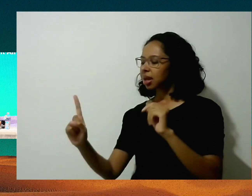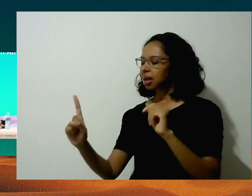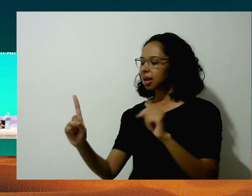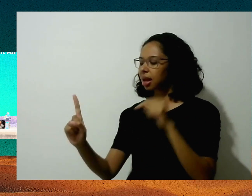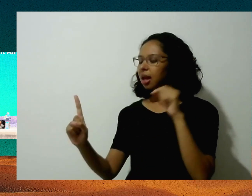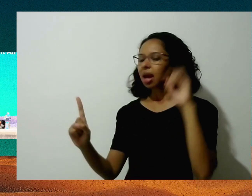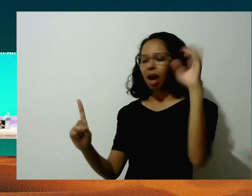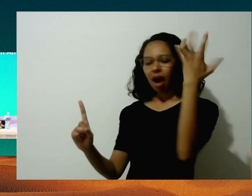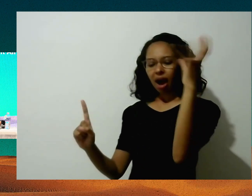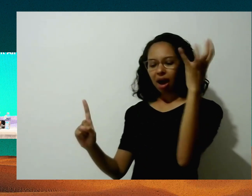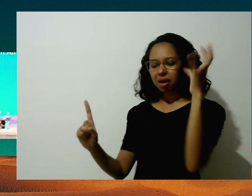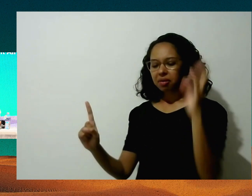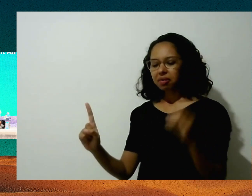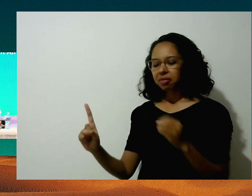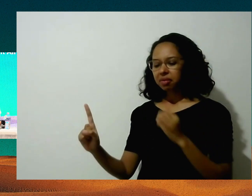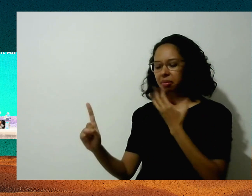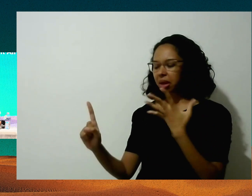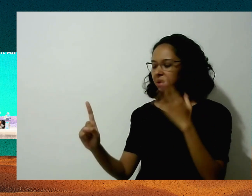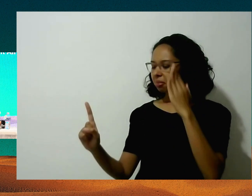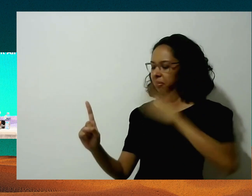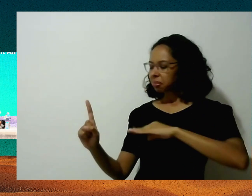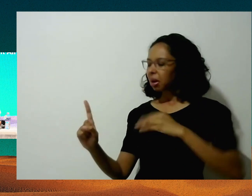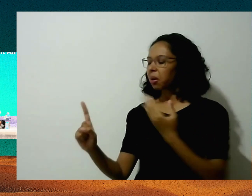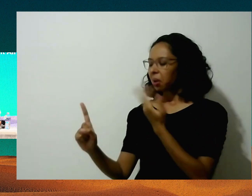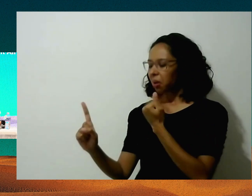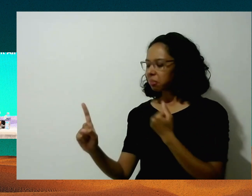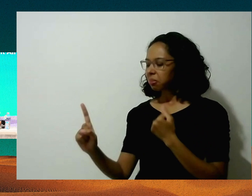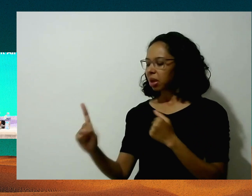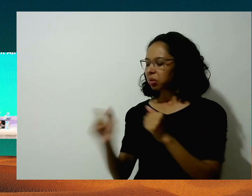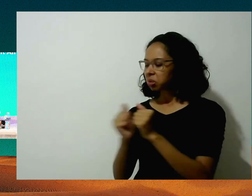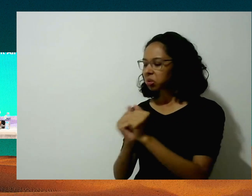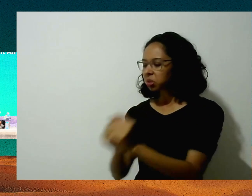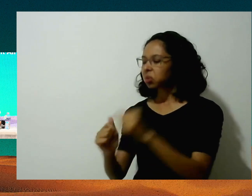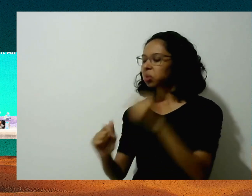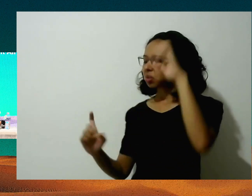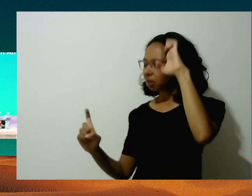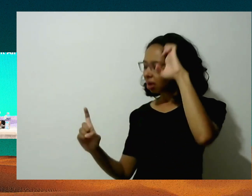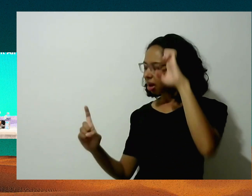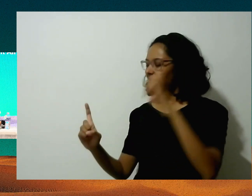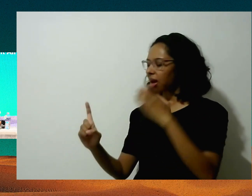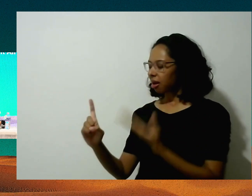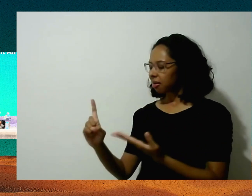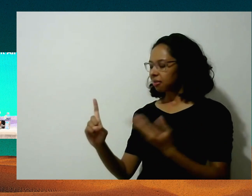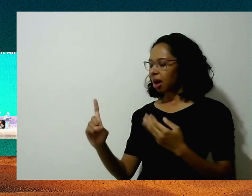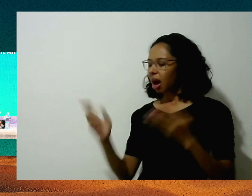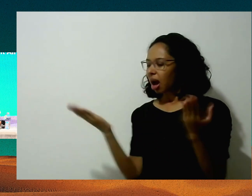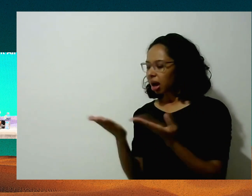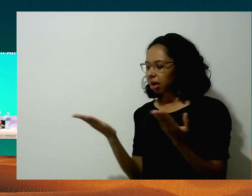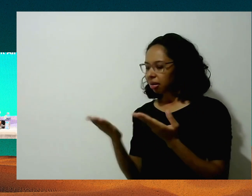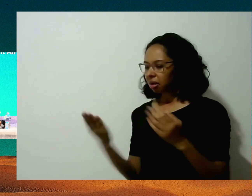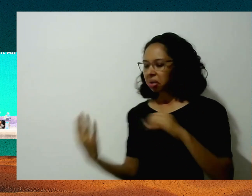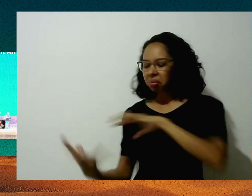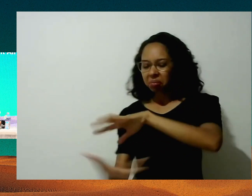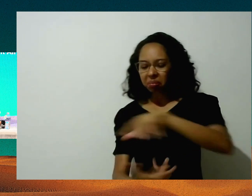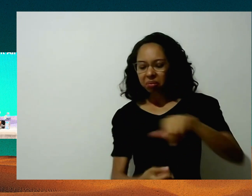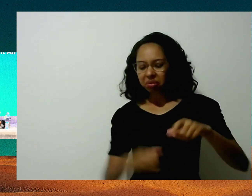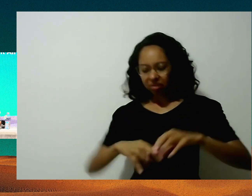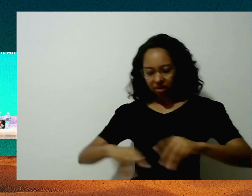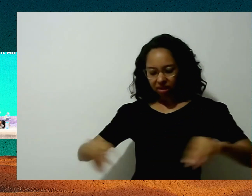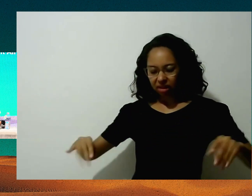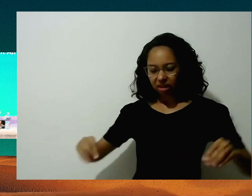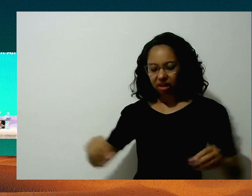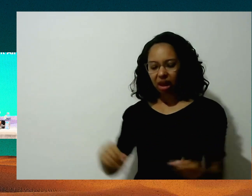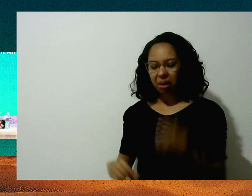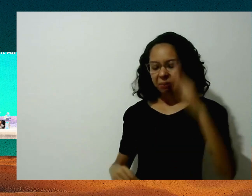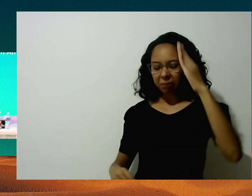por tua causa. Then to Adam he said, because you have heeded the voice of your wife, and have eaten from the tree of which